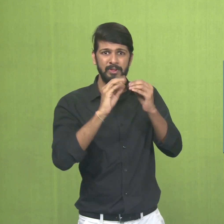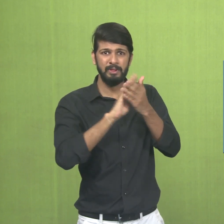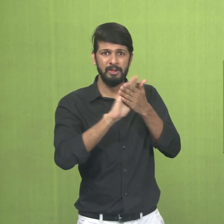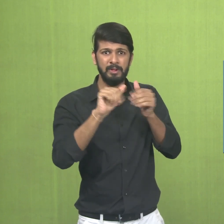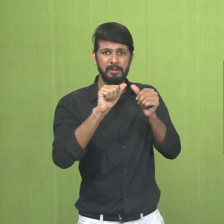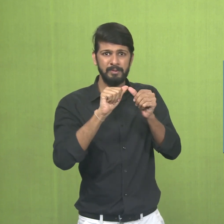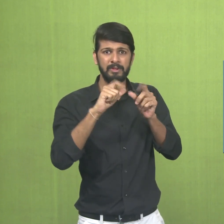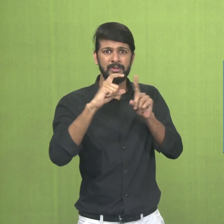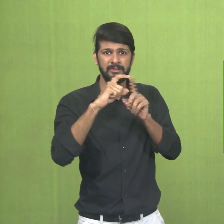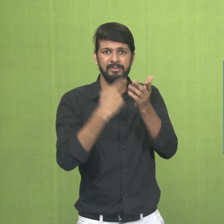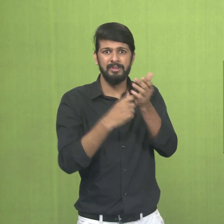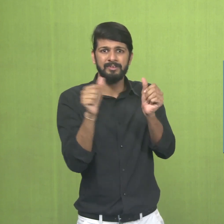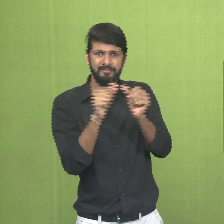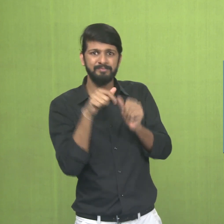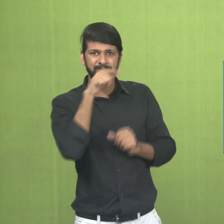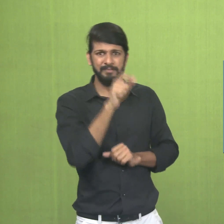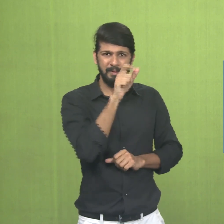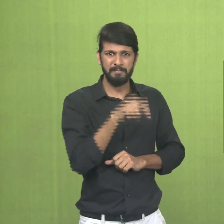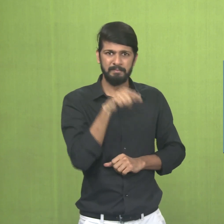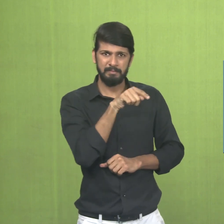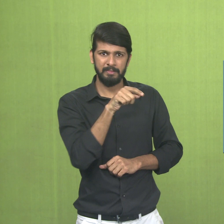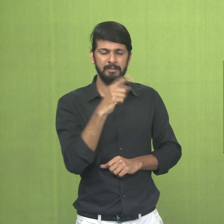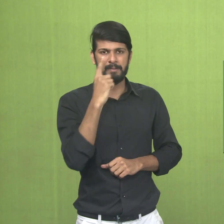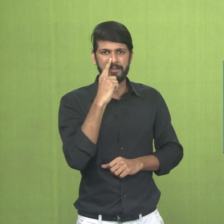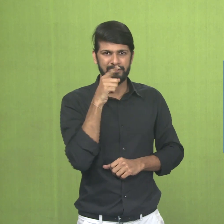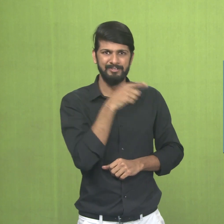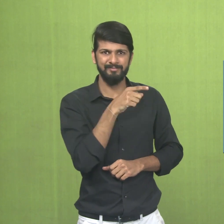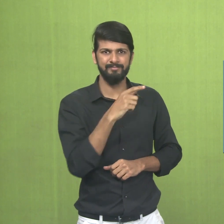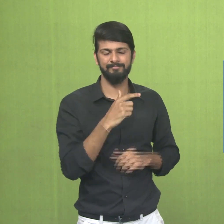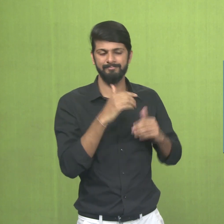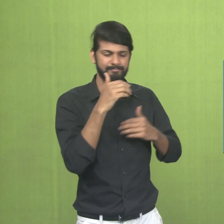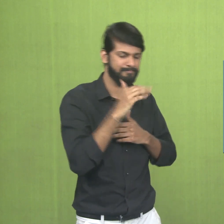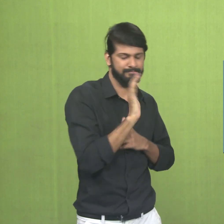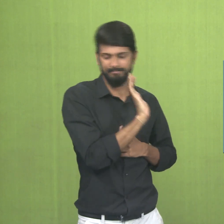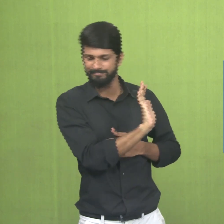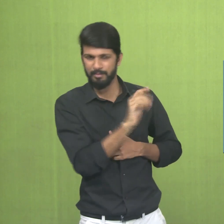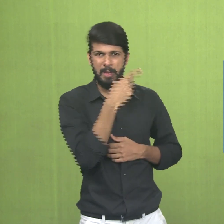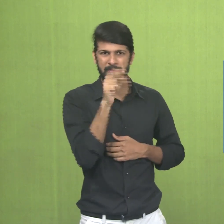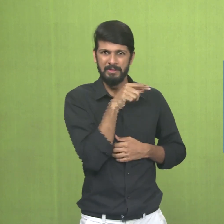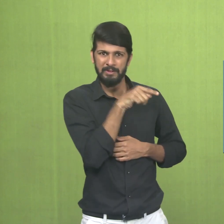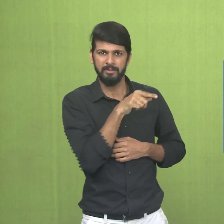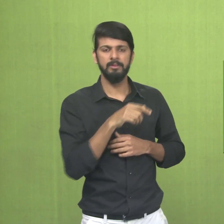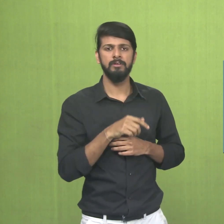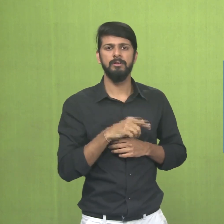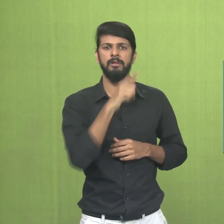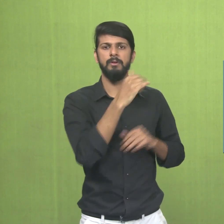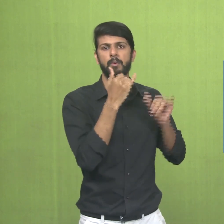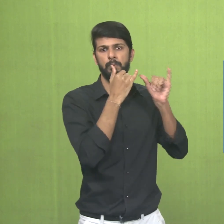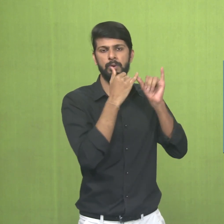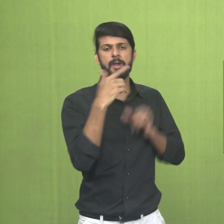The lady in the picture, Subhadra, is the one who is actually avoiding the